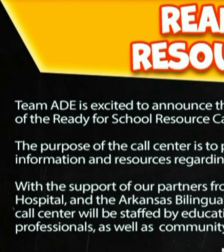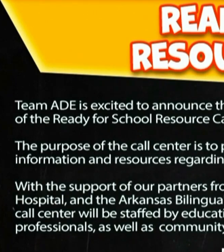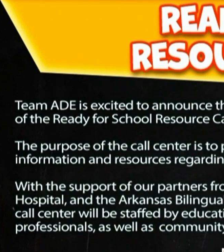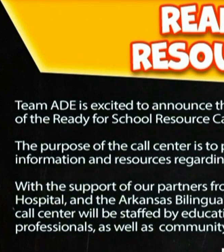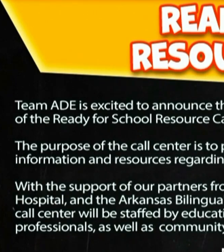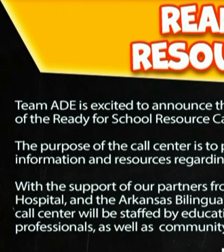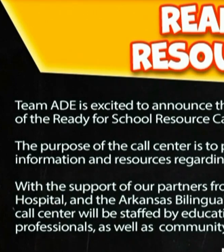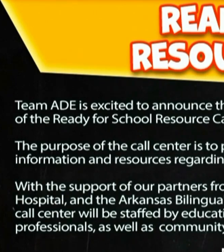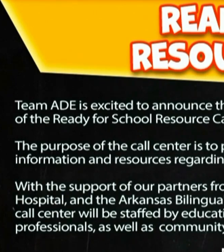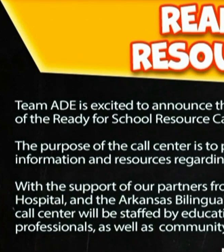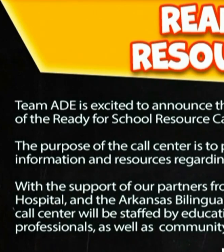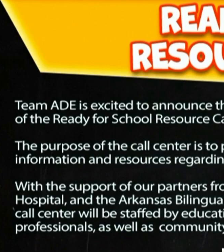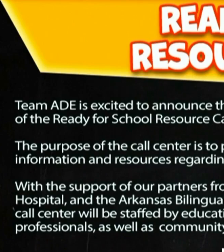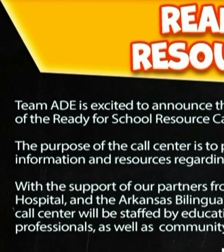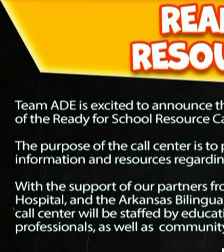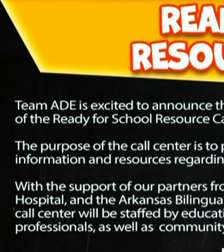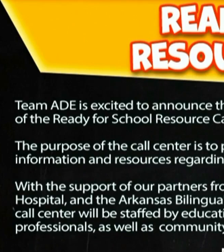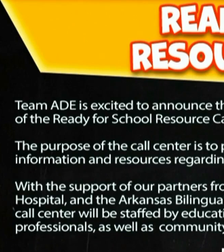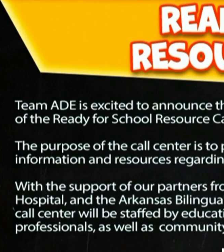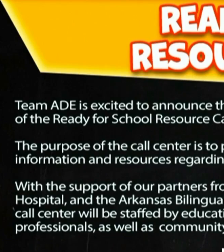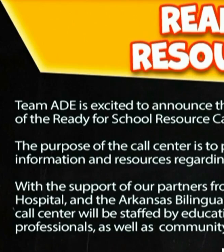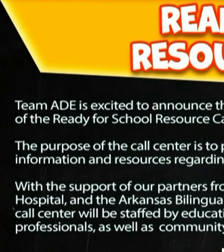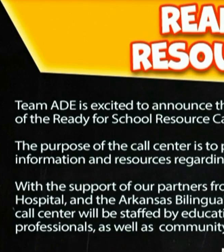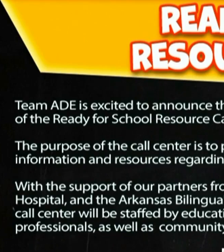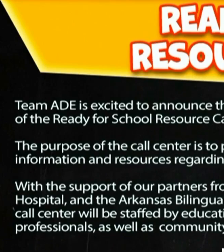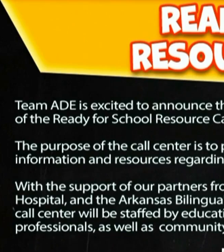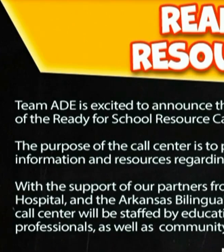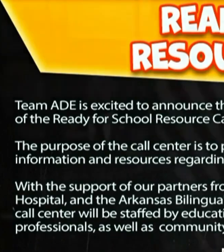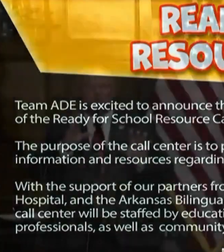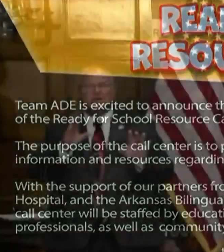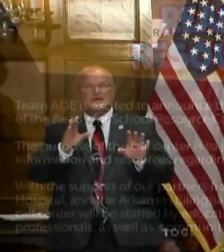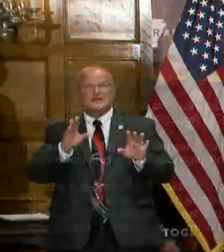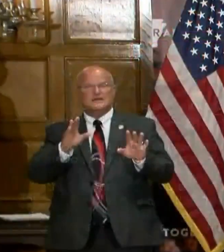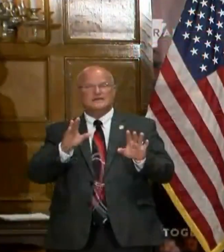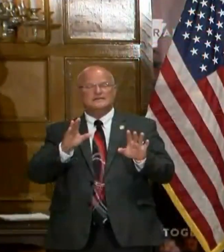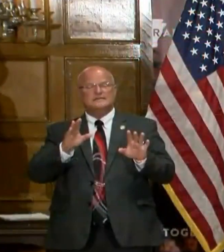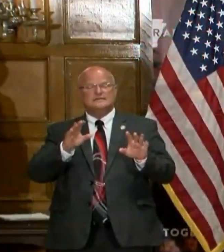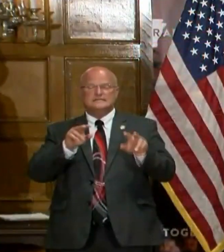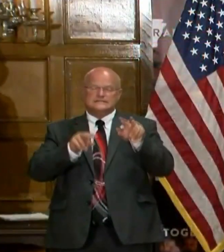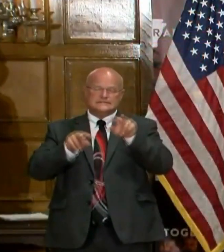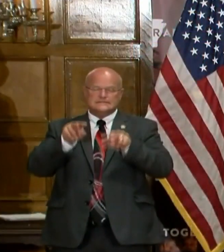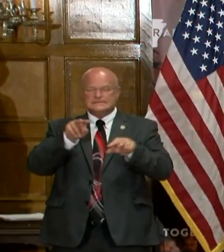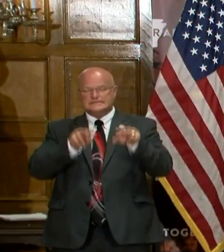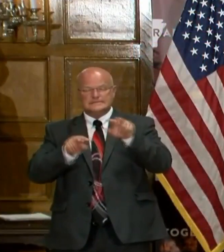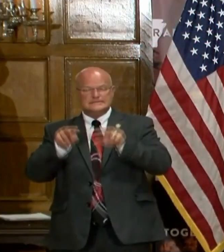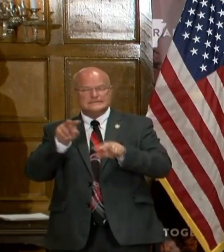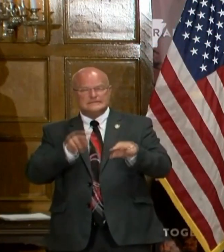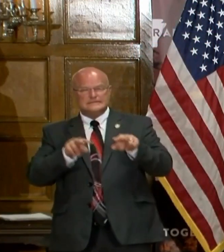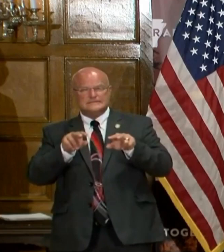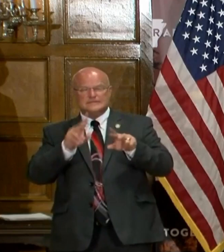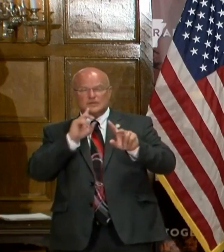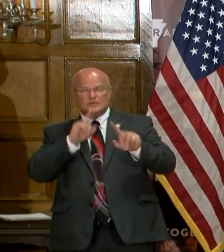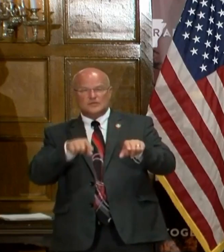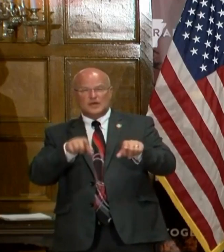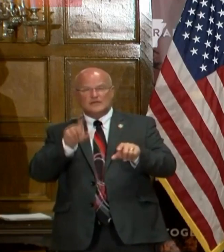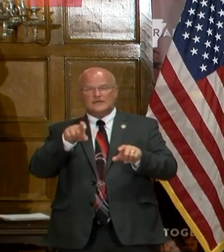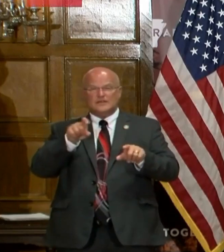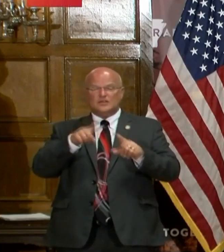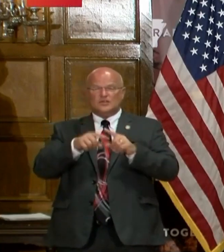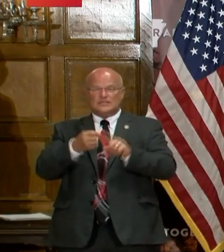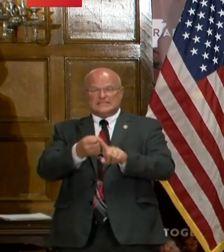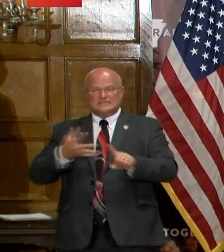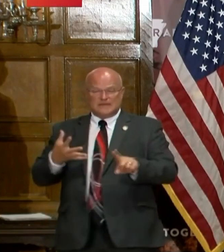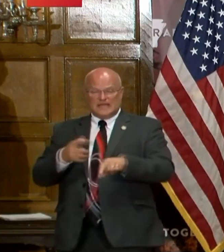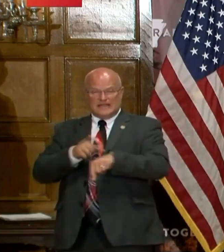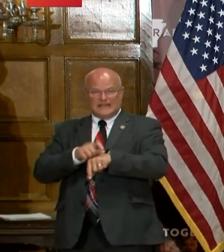833-353-6050. And obviously, we will gauge the level of response we get, and if we need to look at